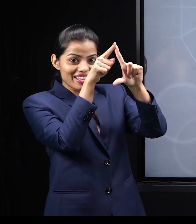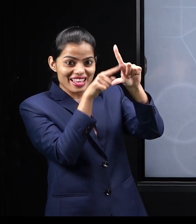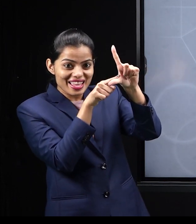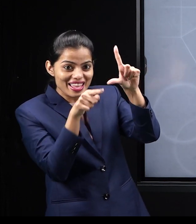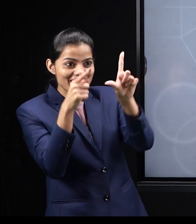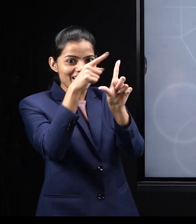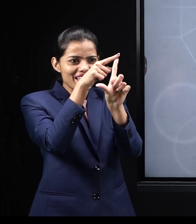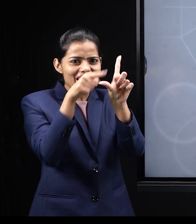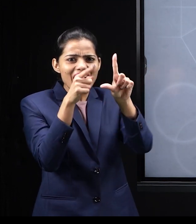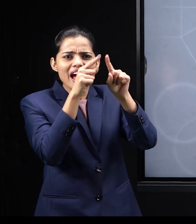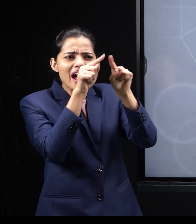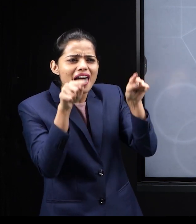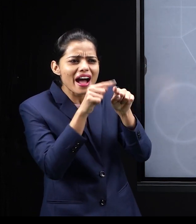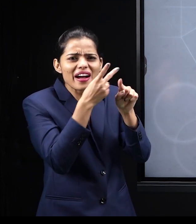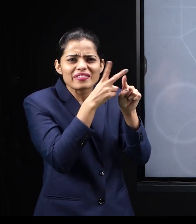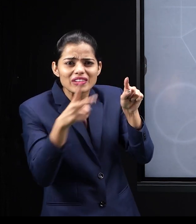scalene triangle,